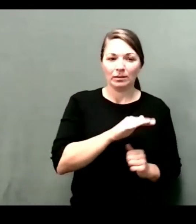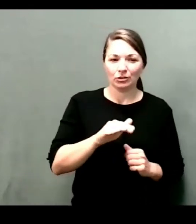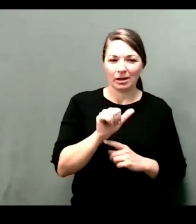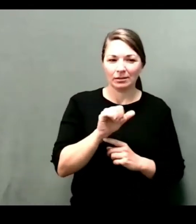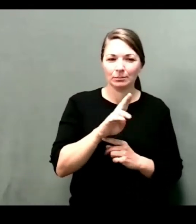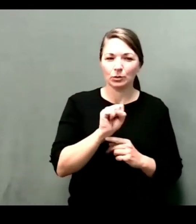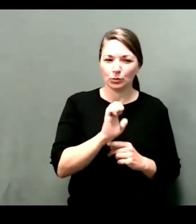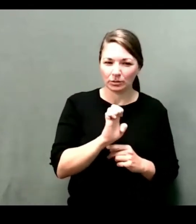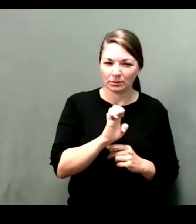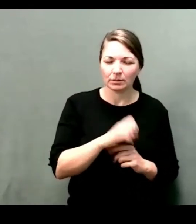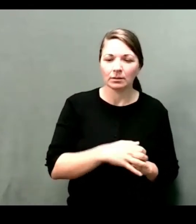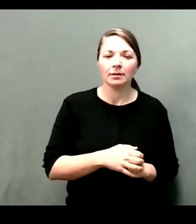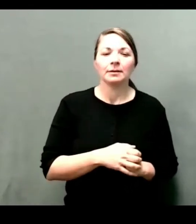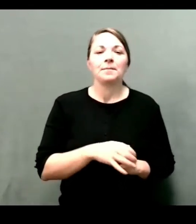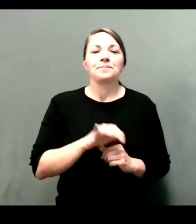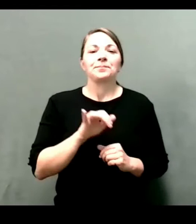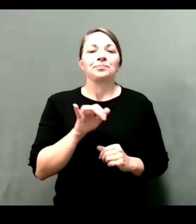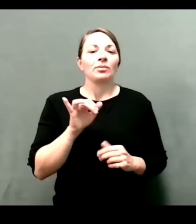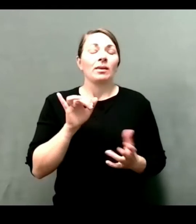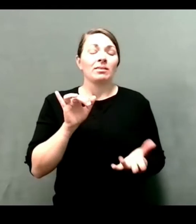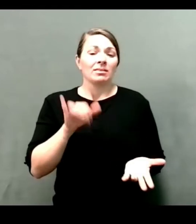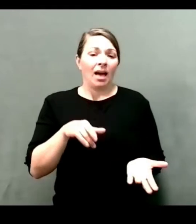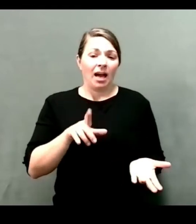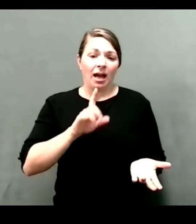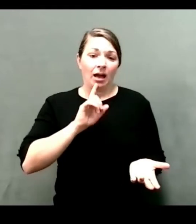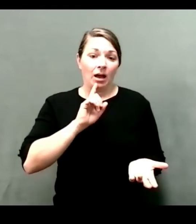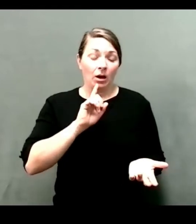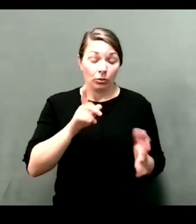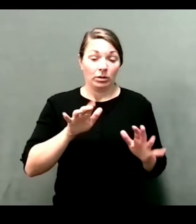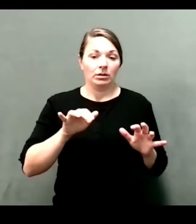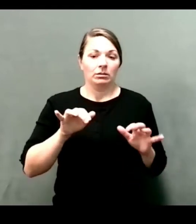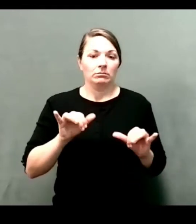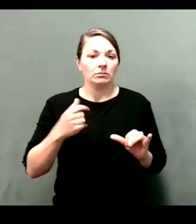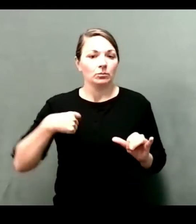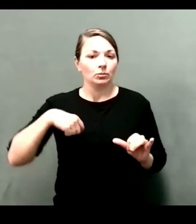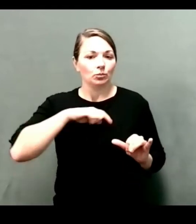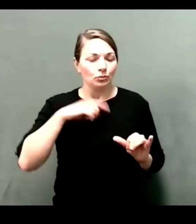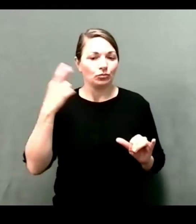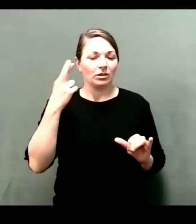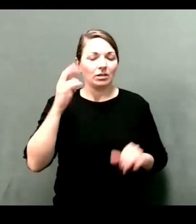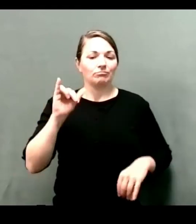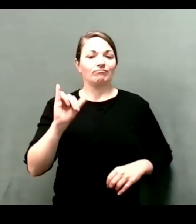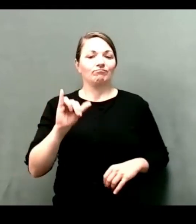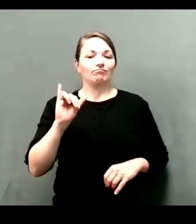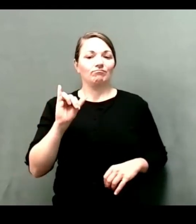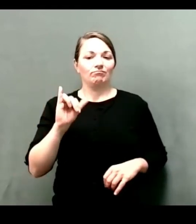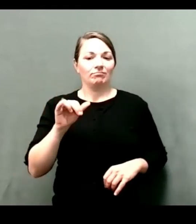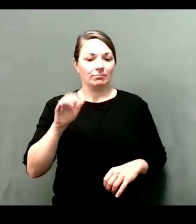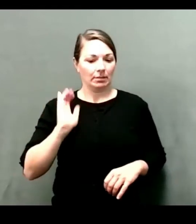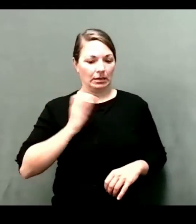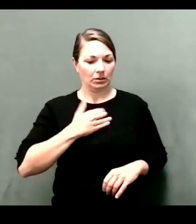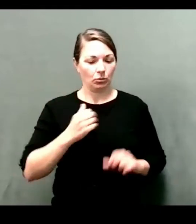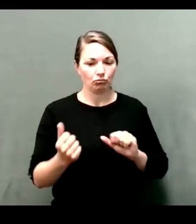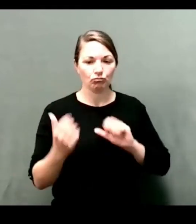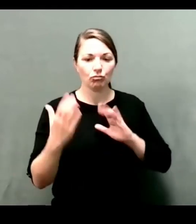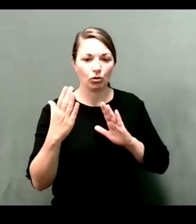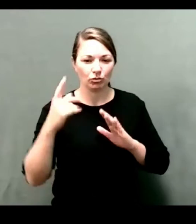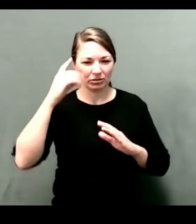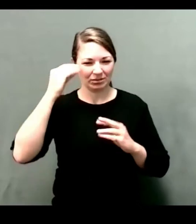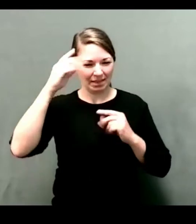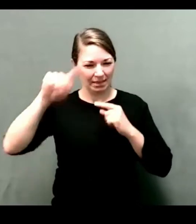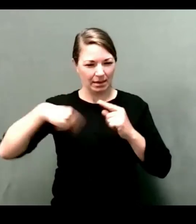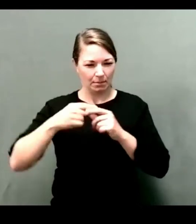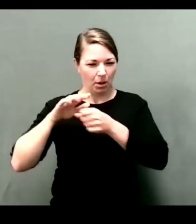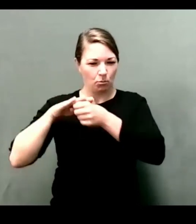really that really expanded for us when we started realizing that this approach to considering